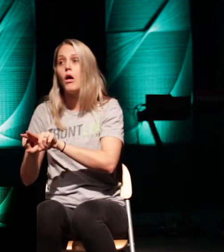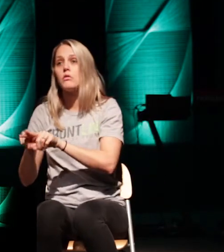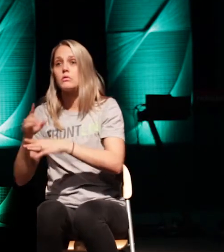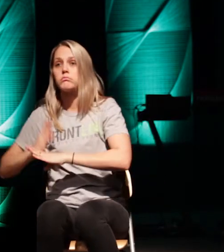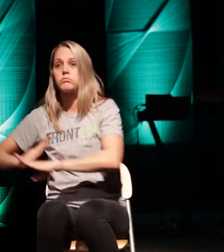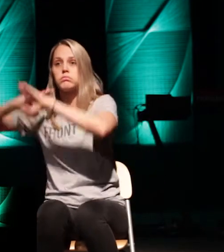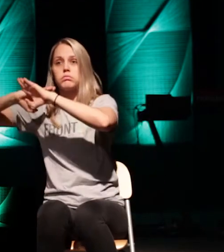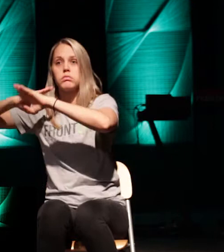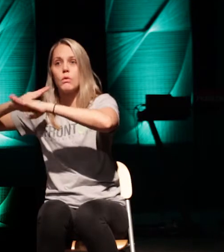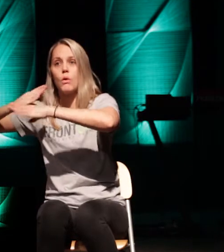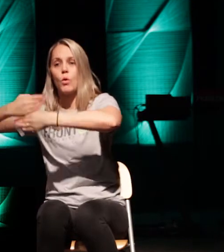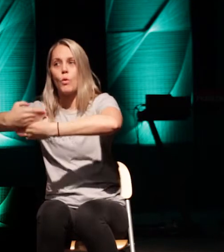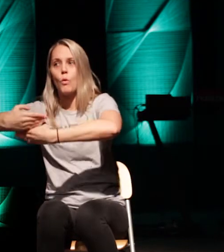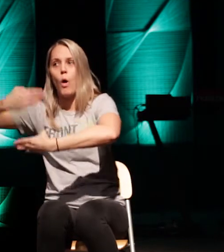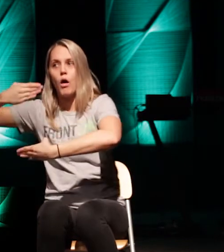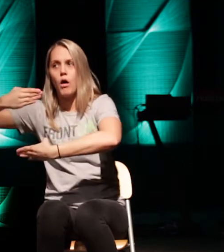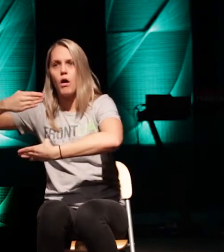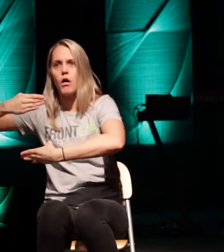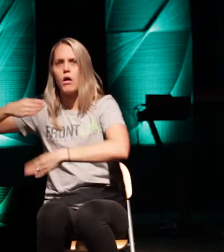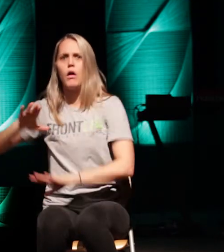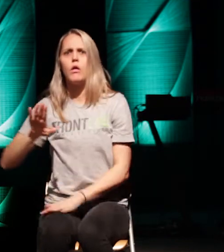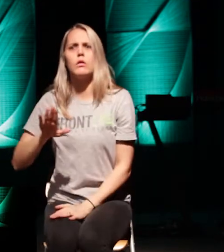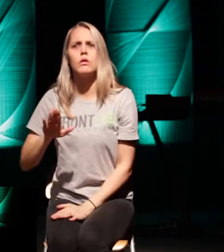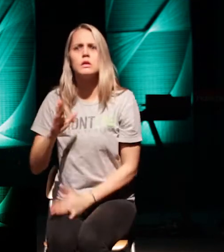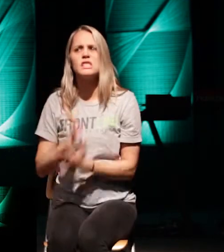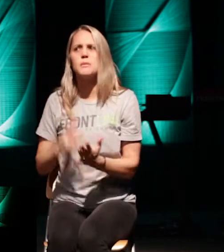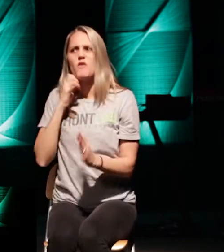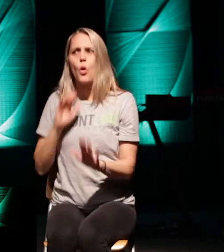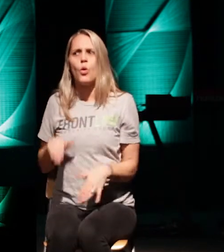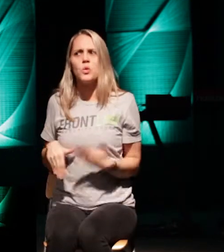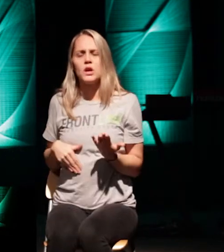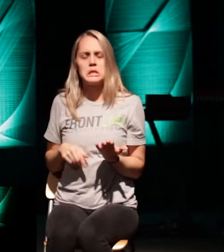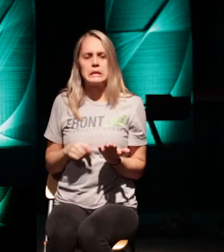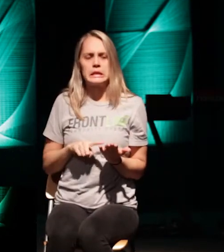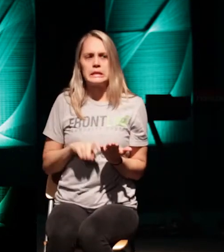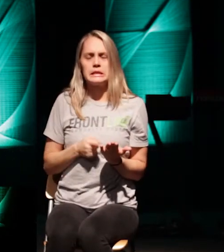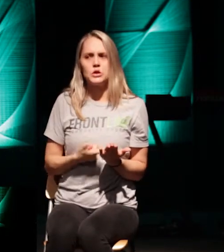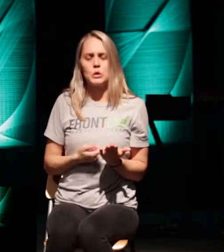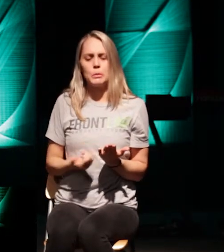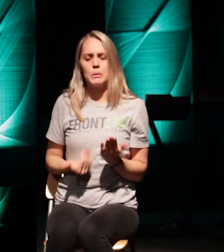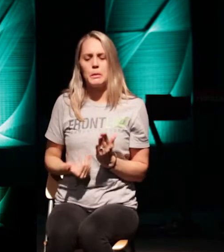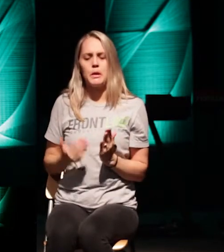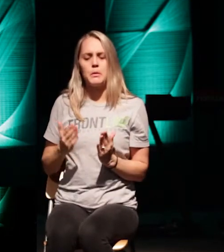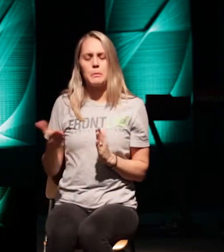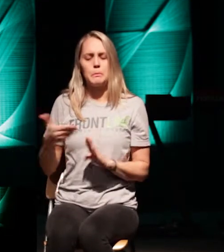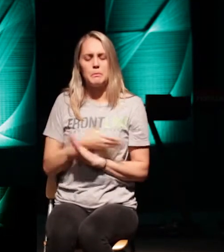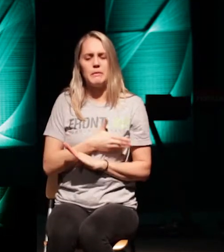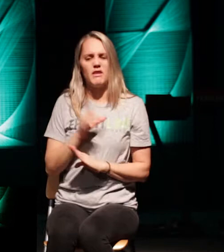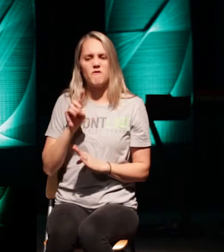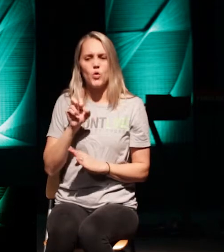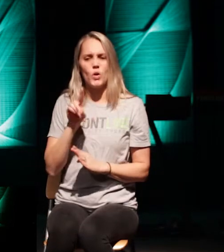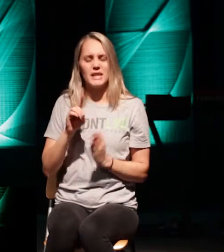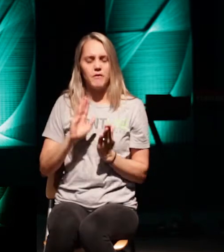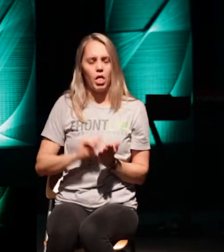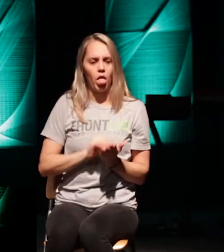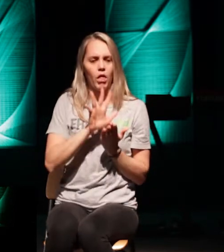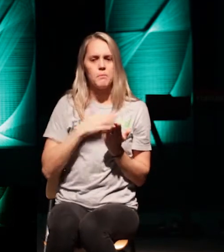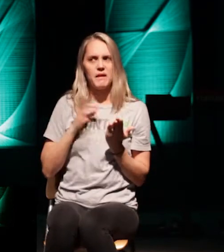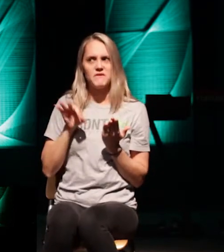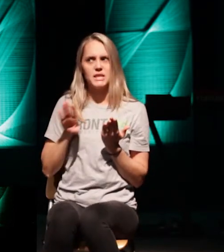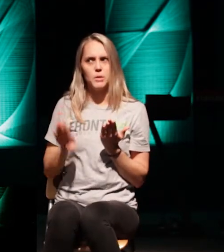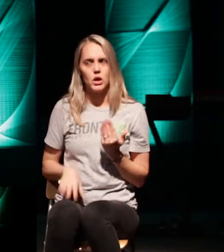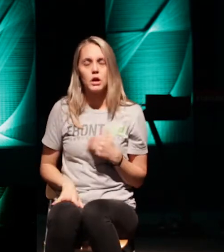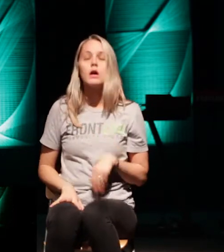Uh-oh. I see some of you pulling out your phones like, I got to delete this before he goes there on my Facebook wall. Could God be